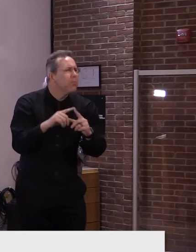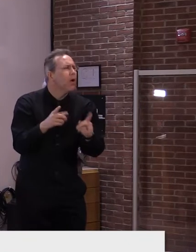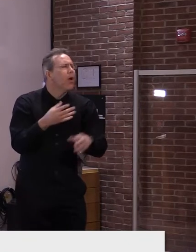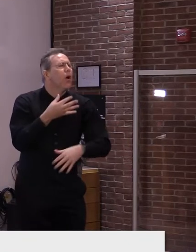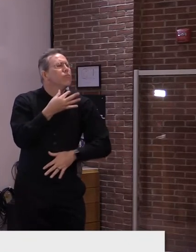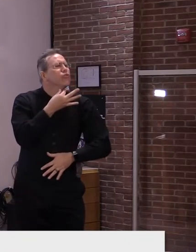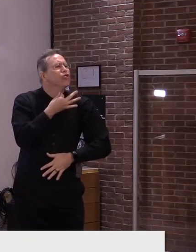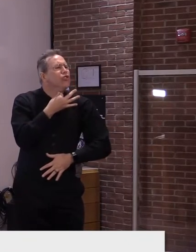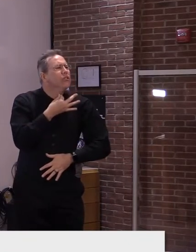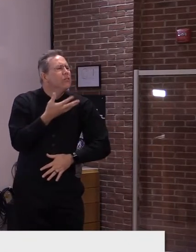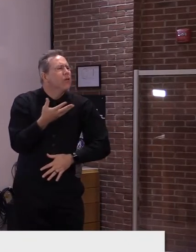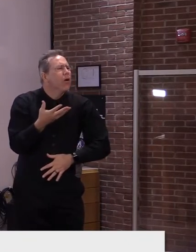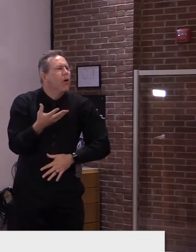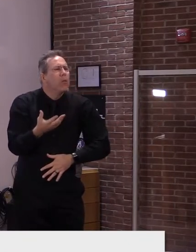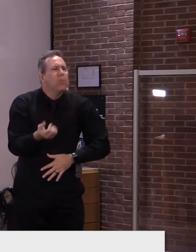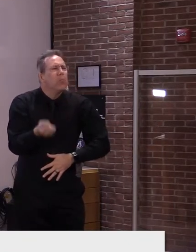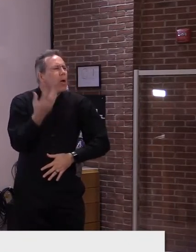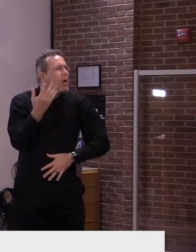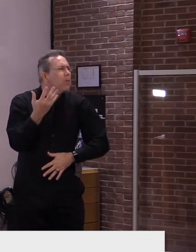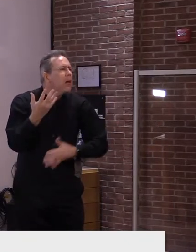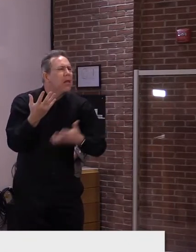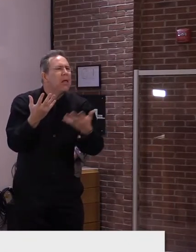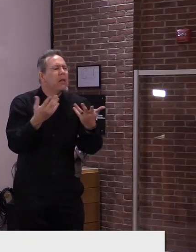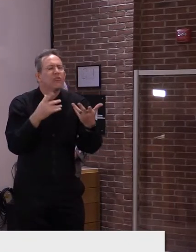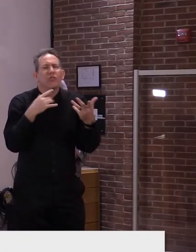I'll move on. Governor,